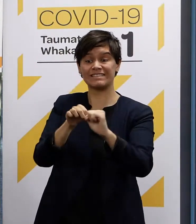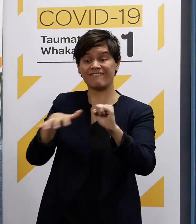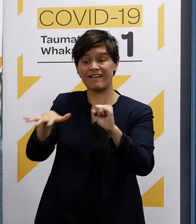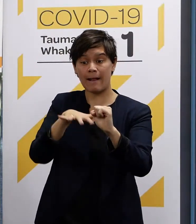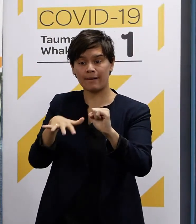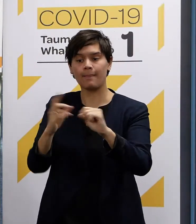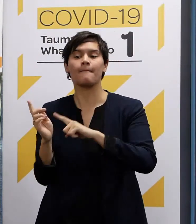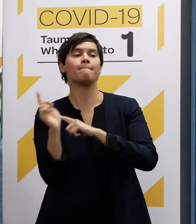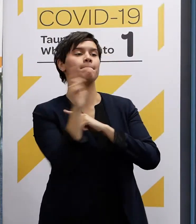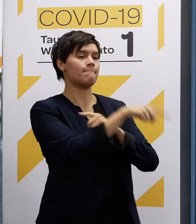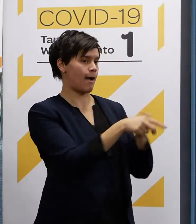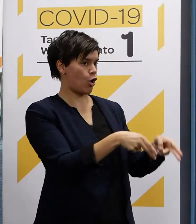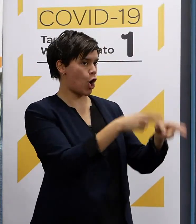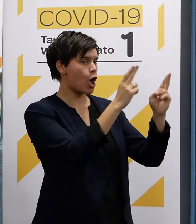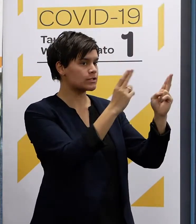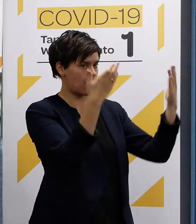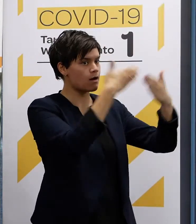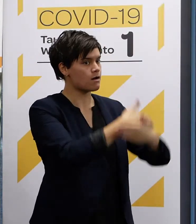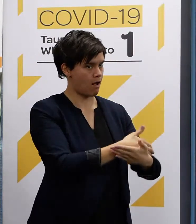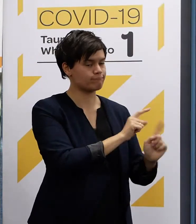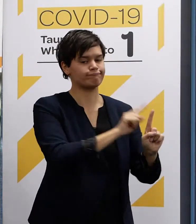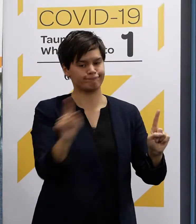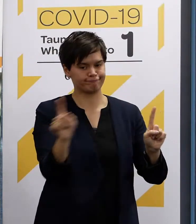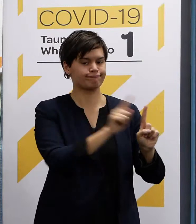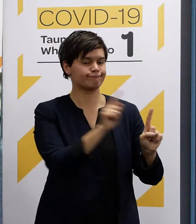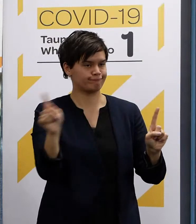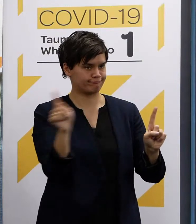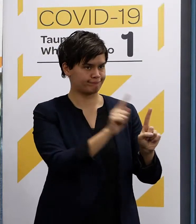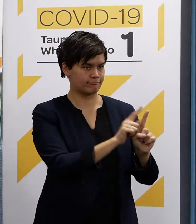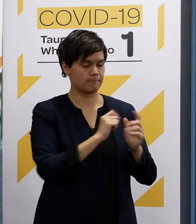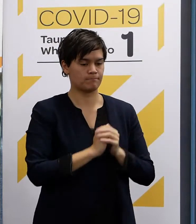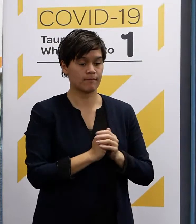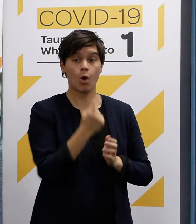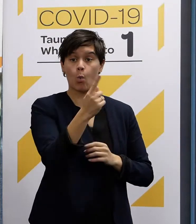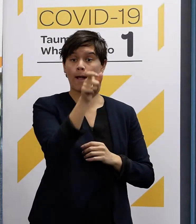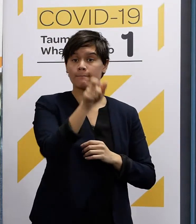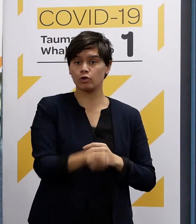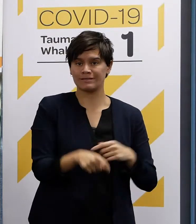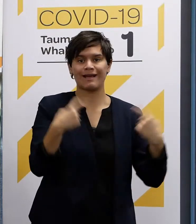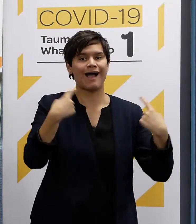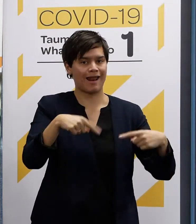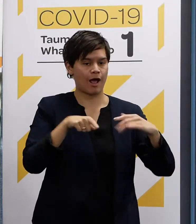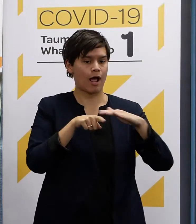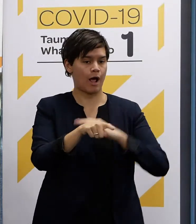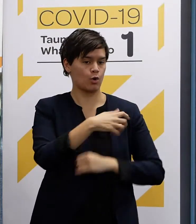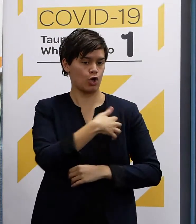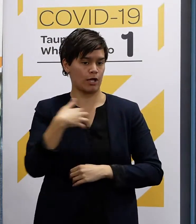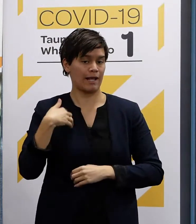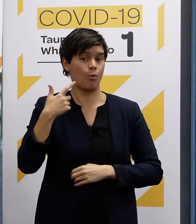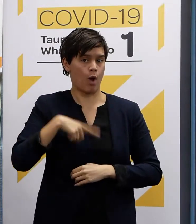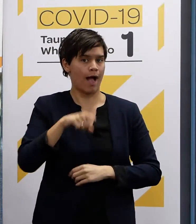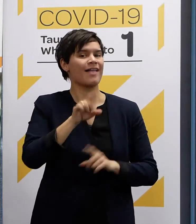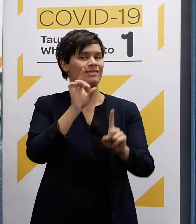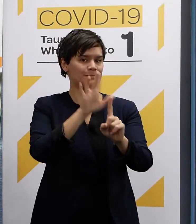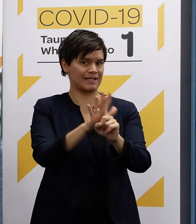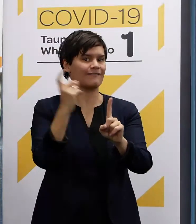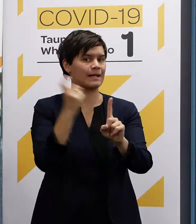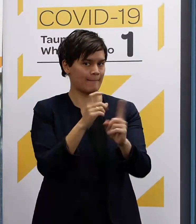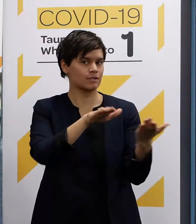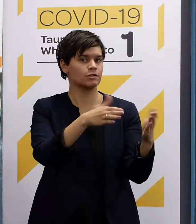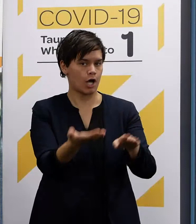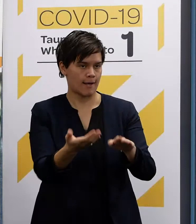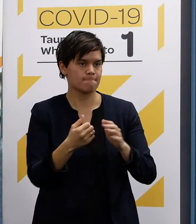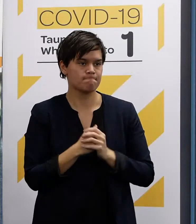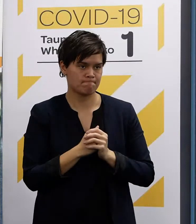each day. 1 person was granted an exemption because of a terminal medical condition. These group of people were